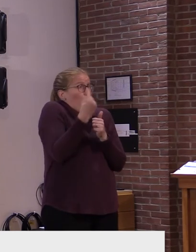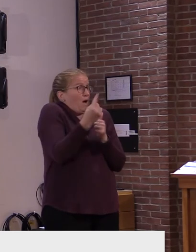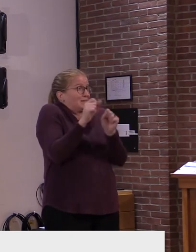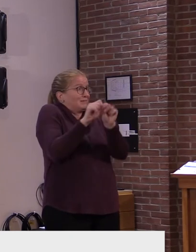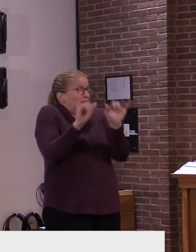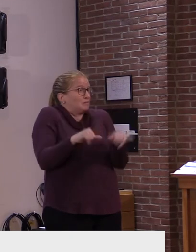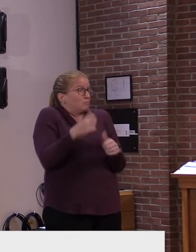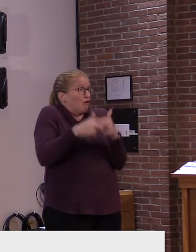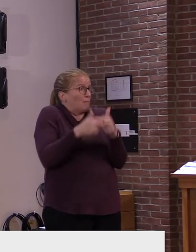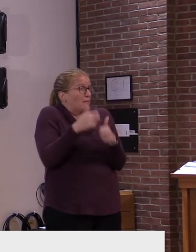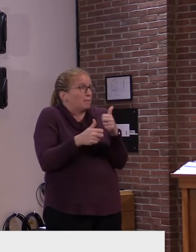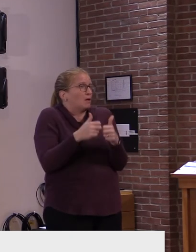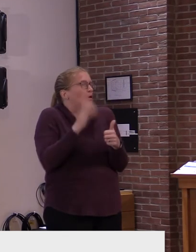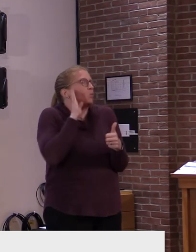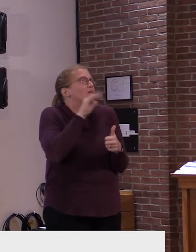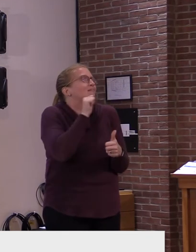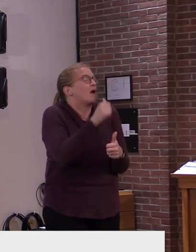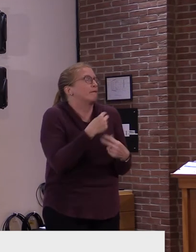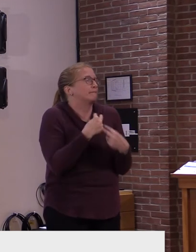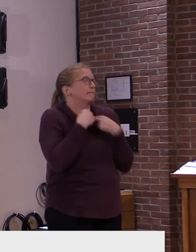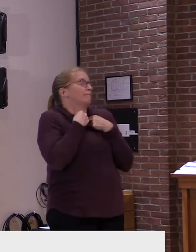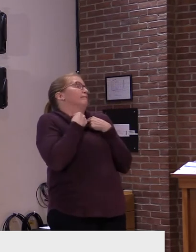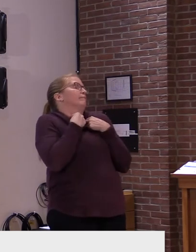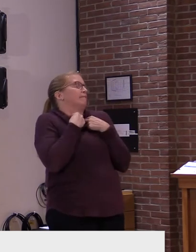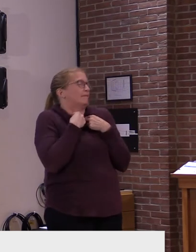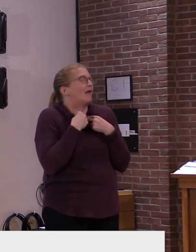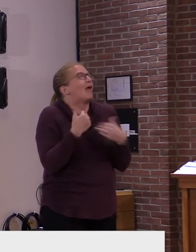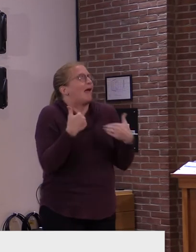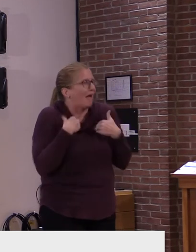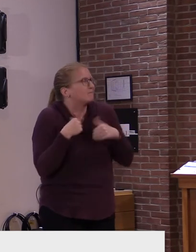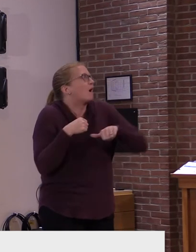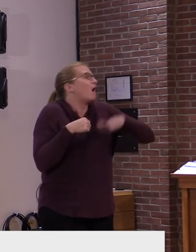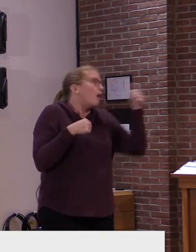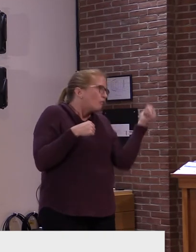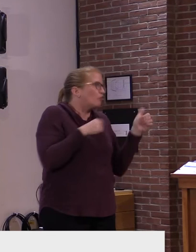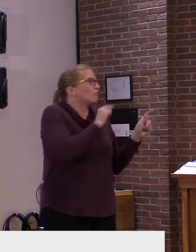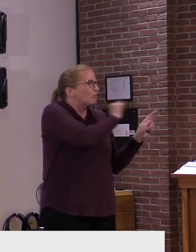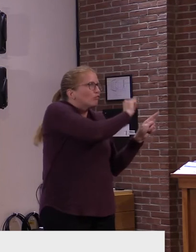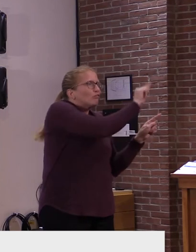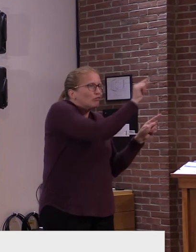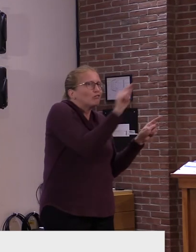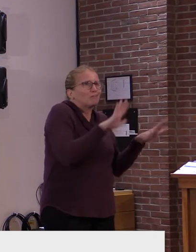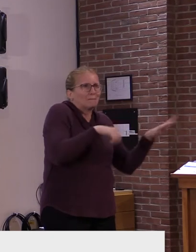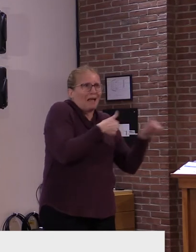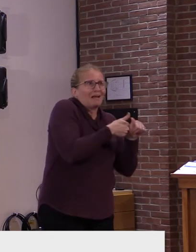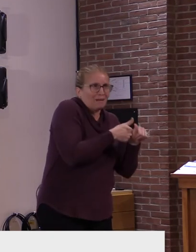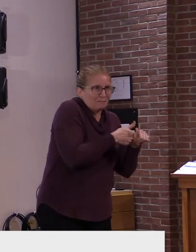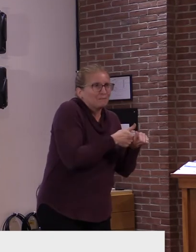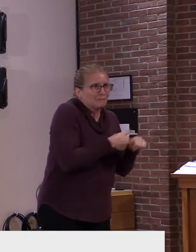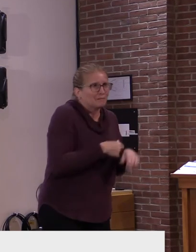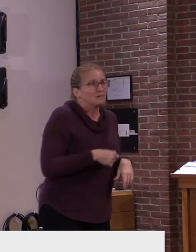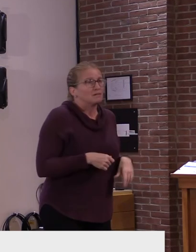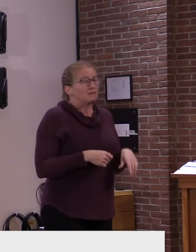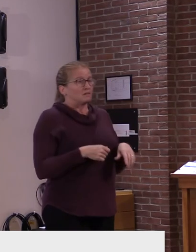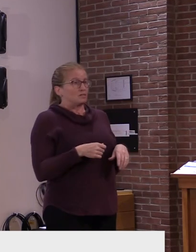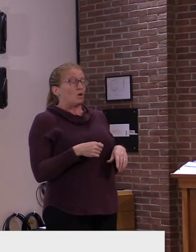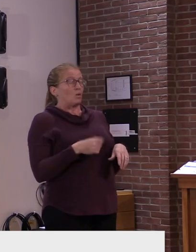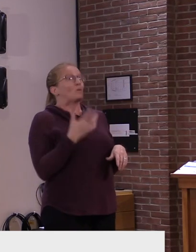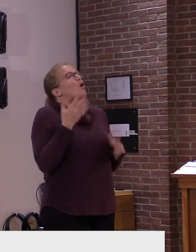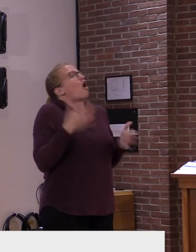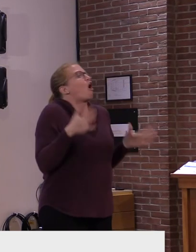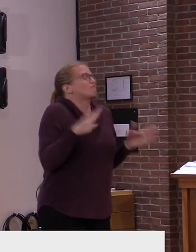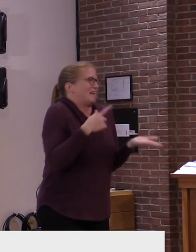diversification of labs and platforms we could use in order to do that this has accelerated those